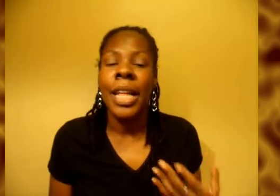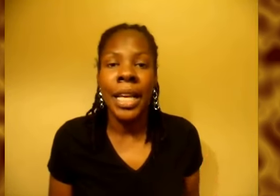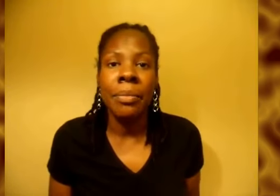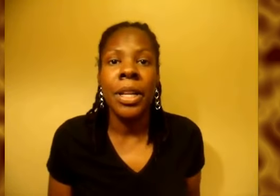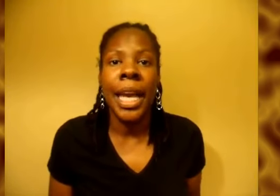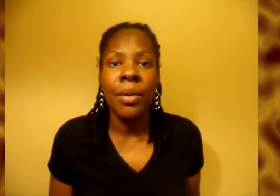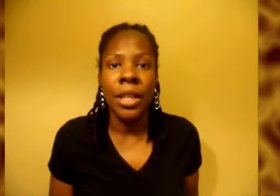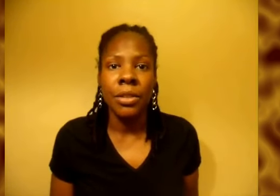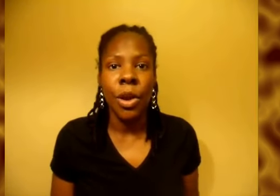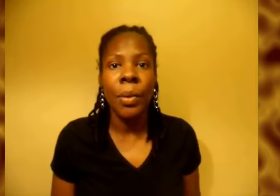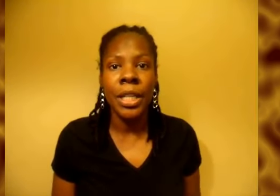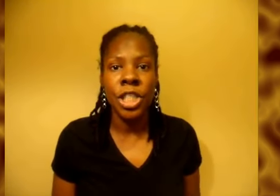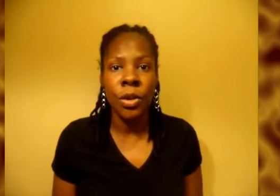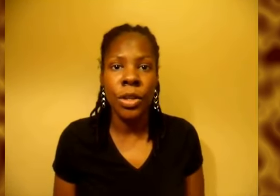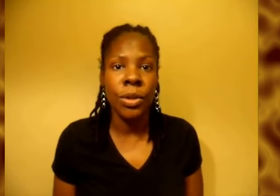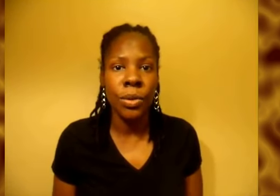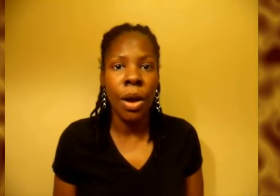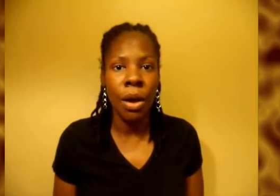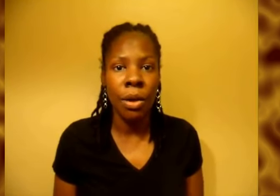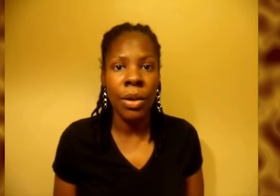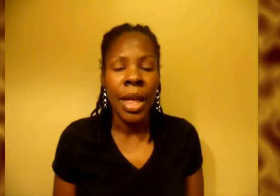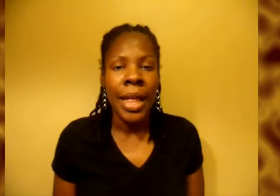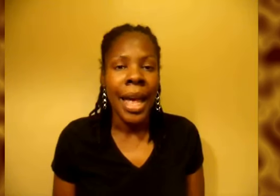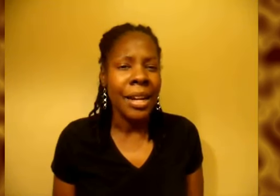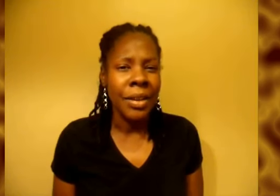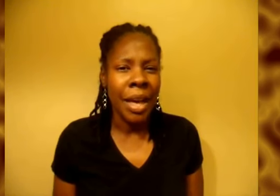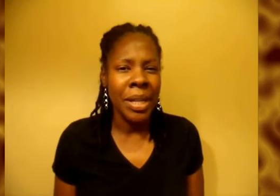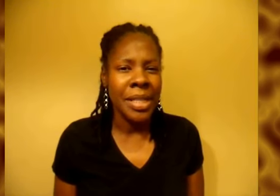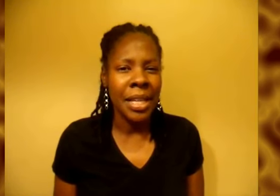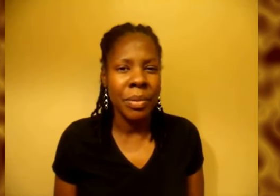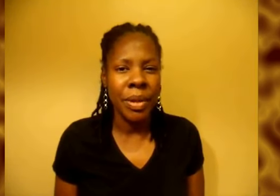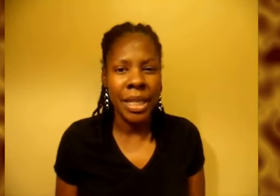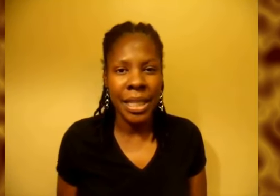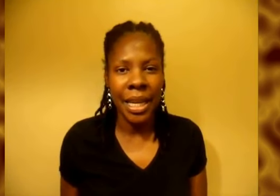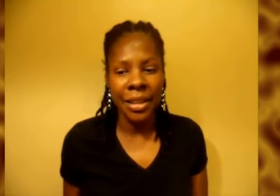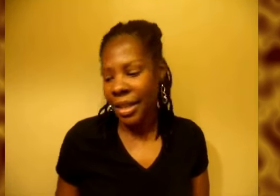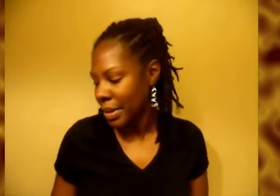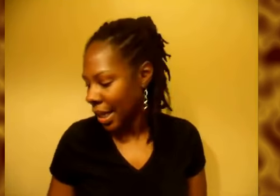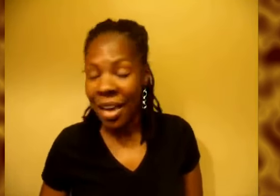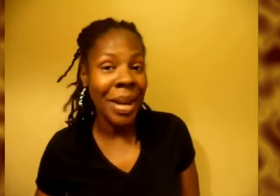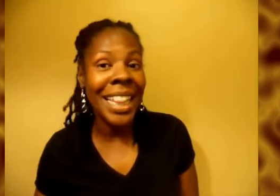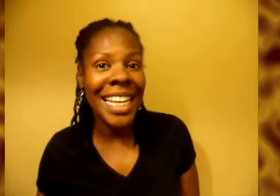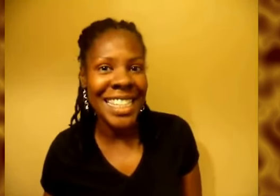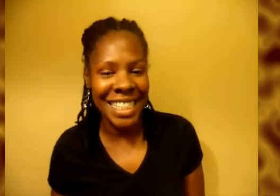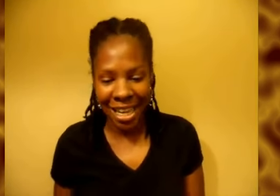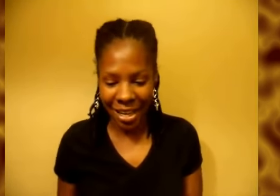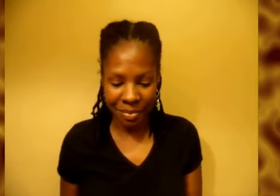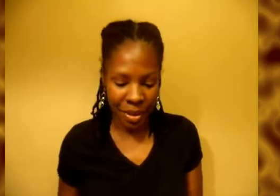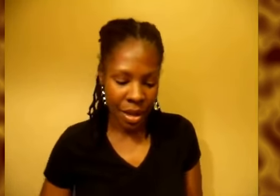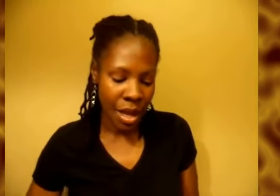they can communicate with you. So I want to show you all, I don't know how many signs, but we'll get it together. Let me see, I have my list this time.